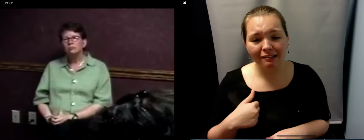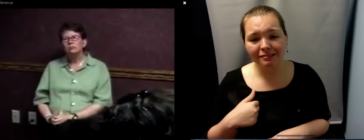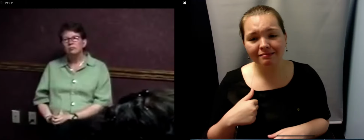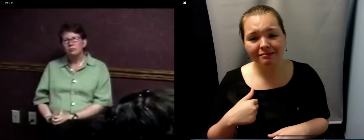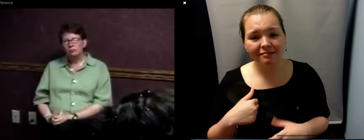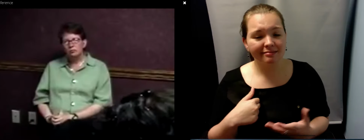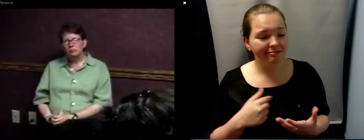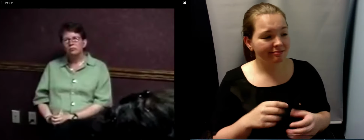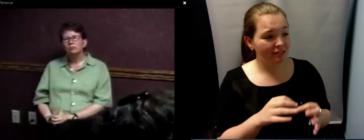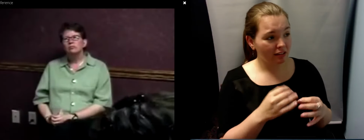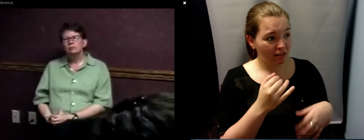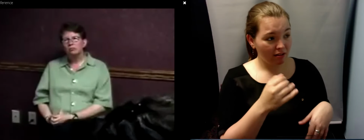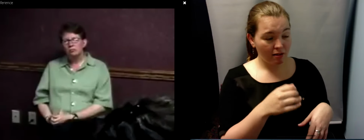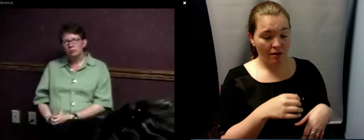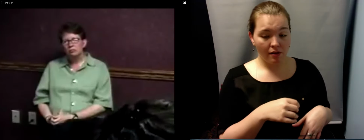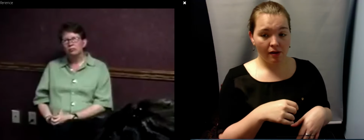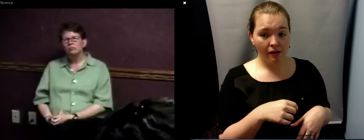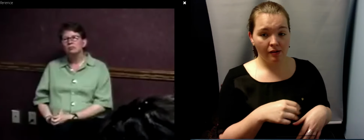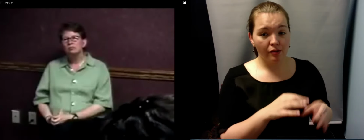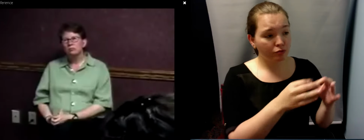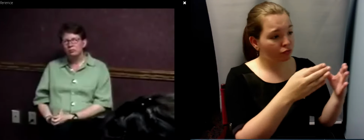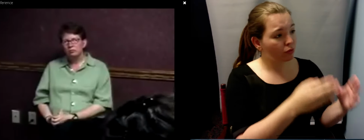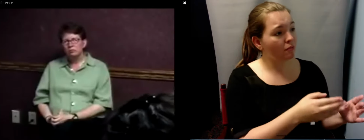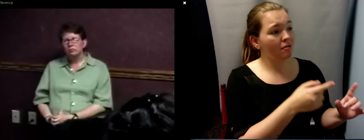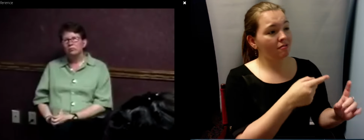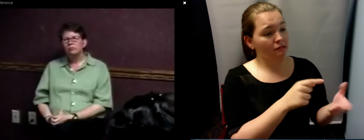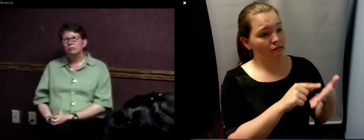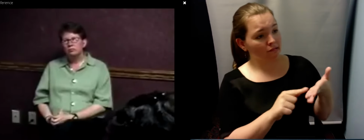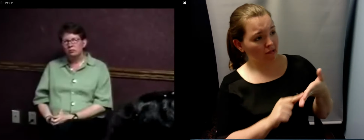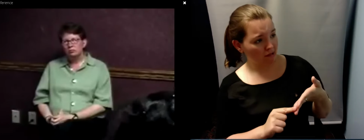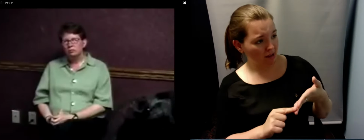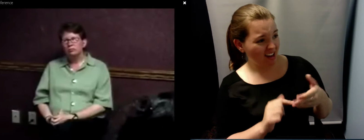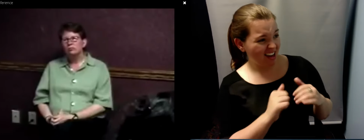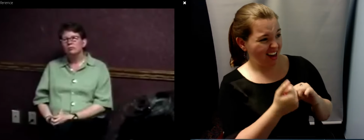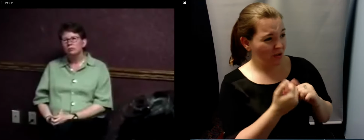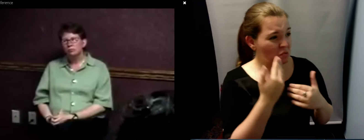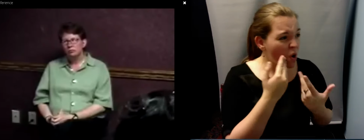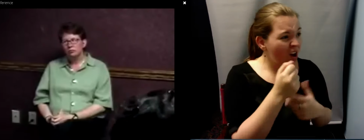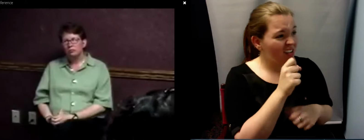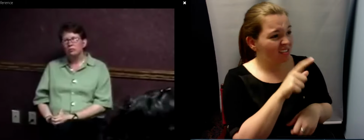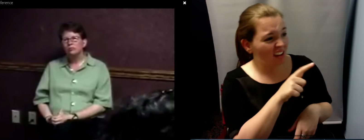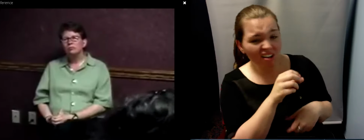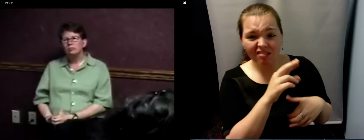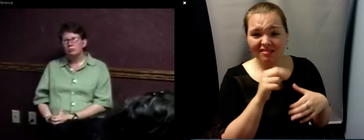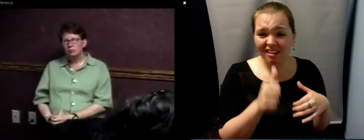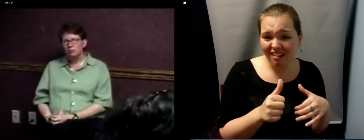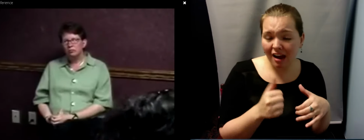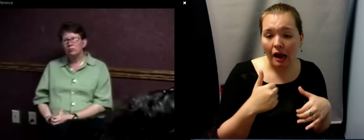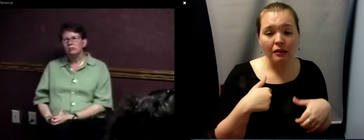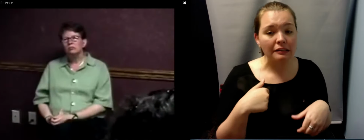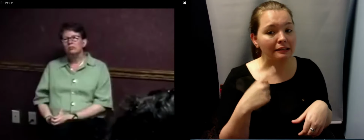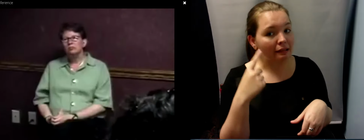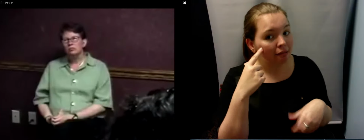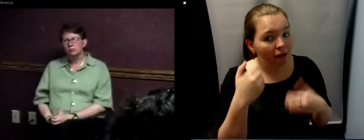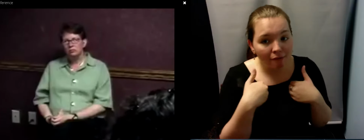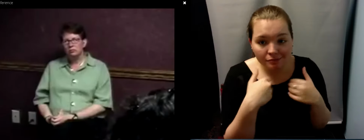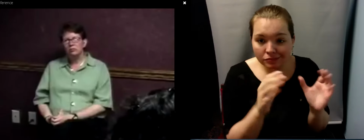on exactly how do we know they're doing American Sign Language. The interpreters, I think she has her certification,